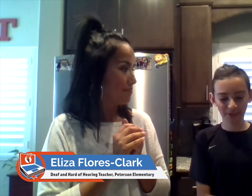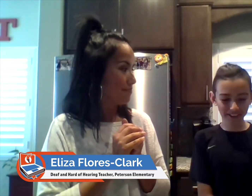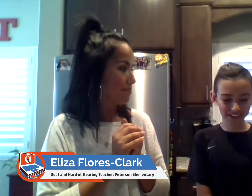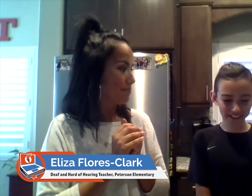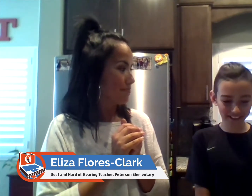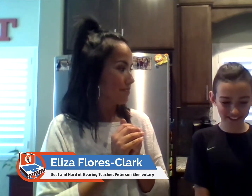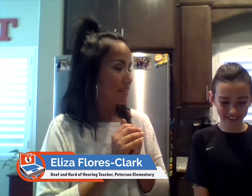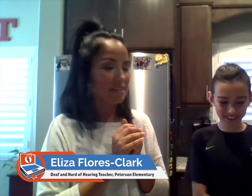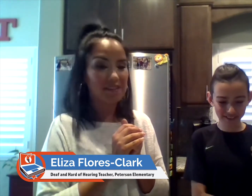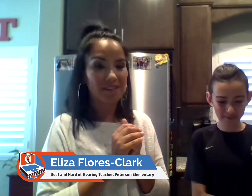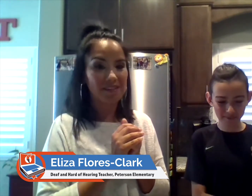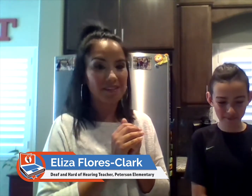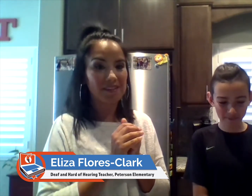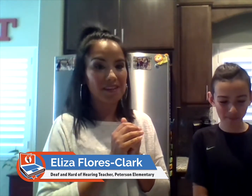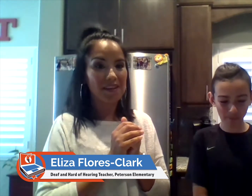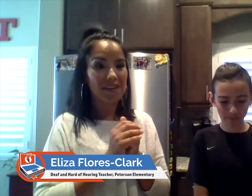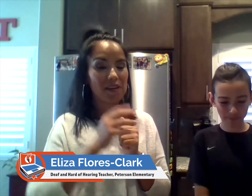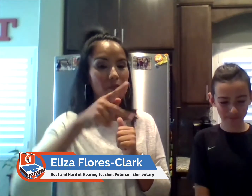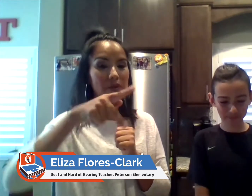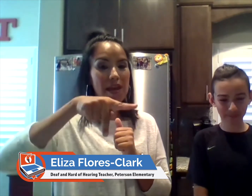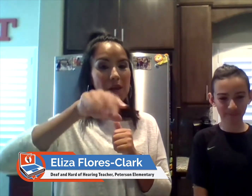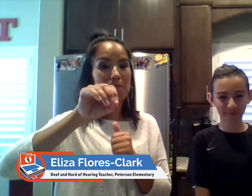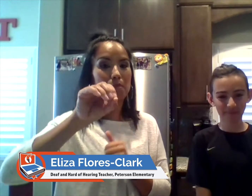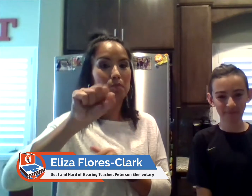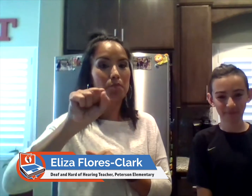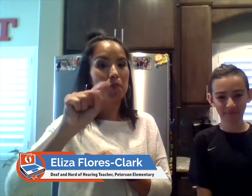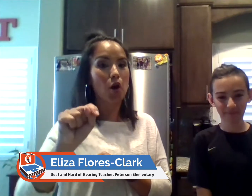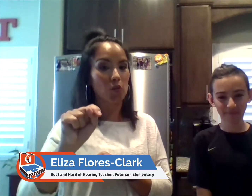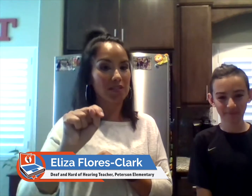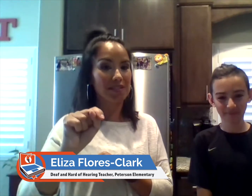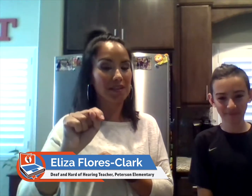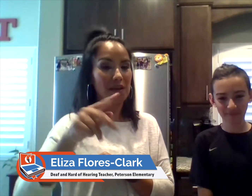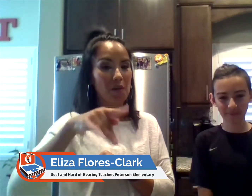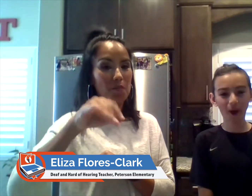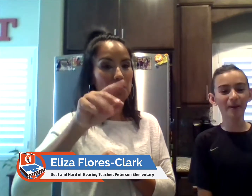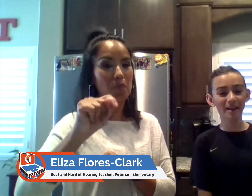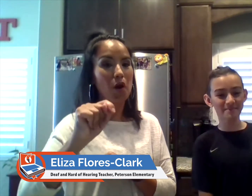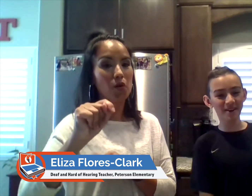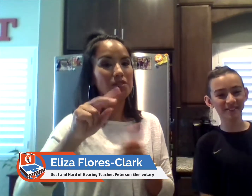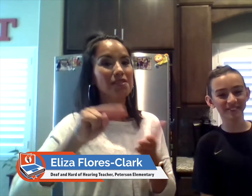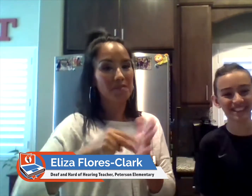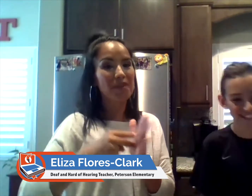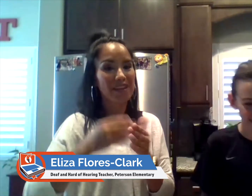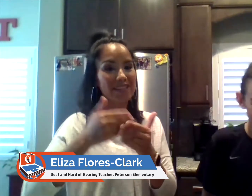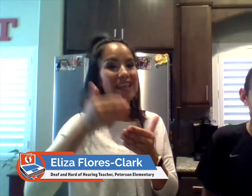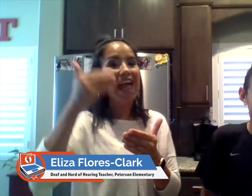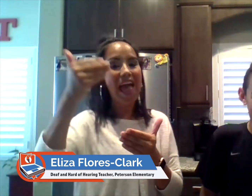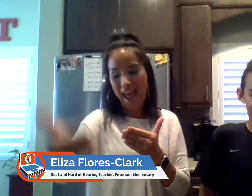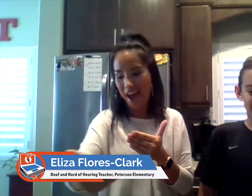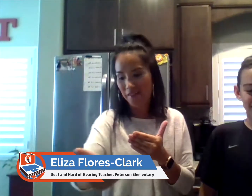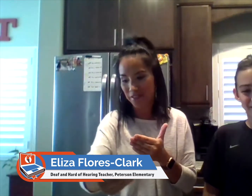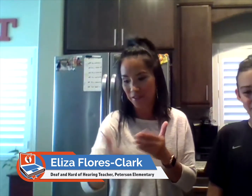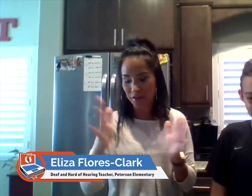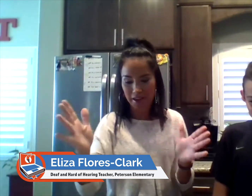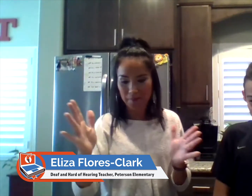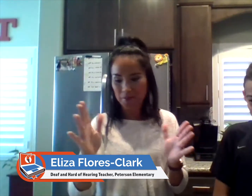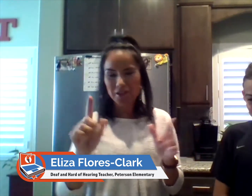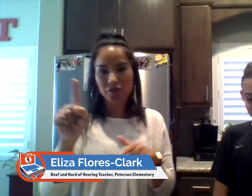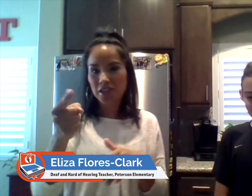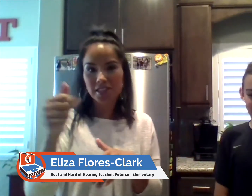Preheat and It'd be a post. oh yeah, Post means after. Okay, so just